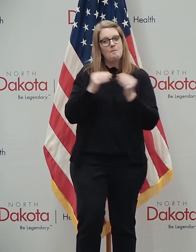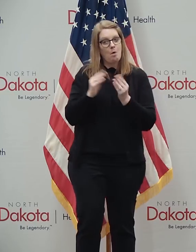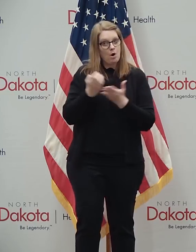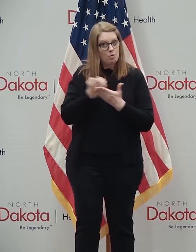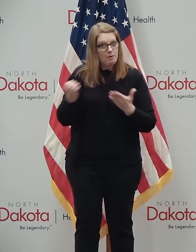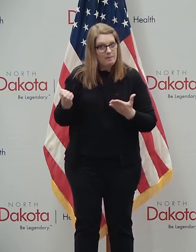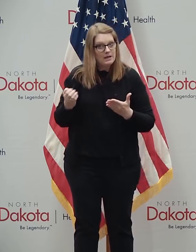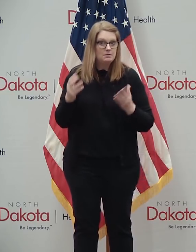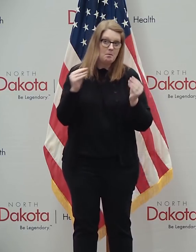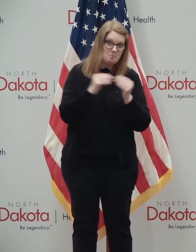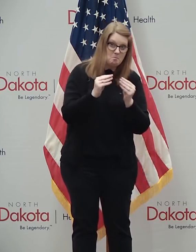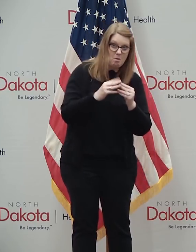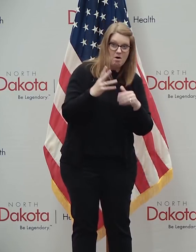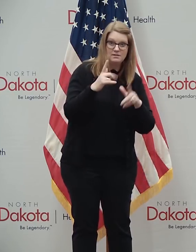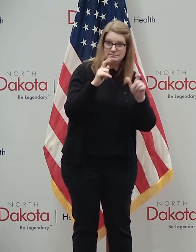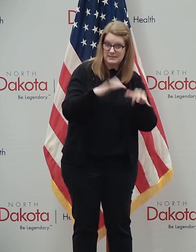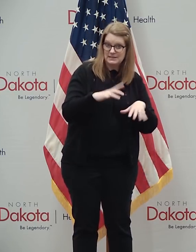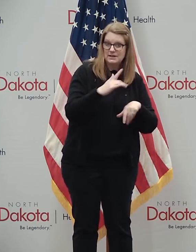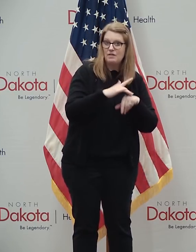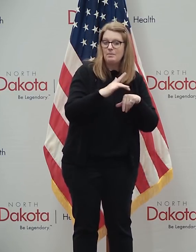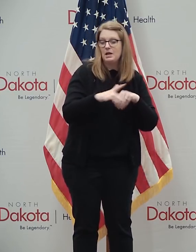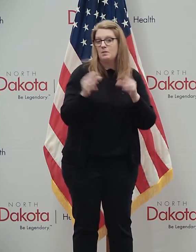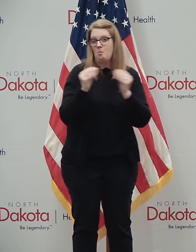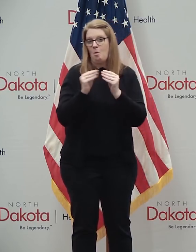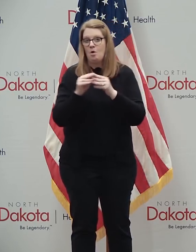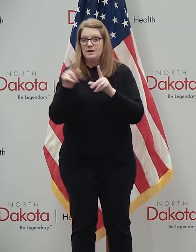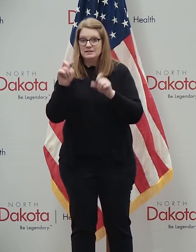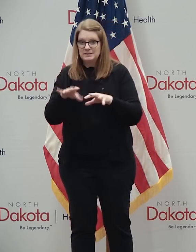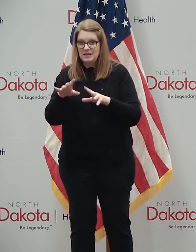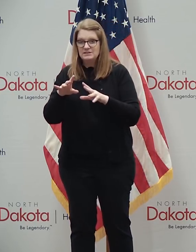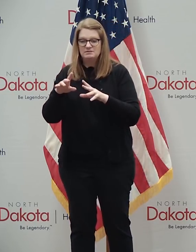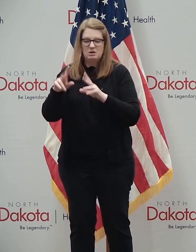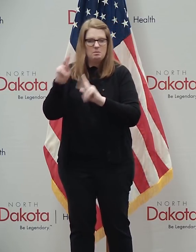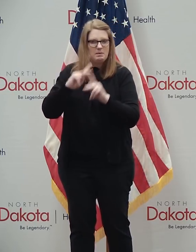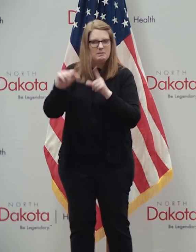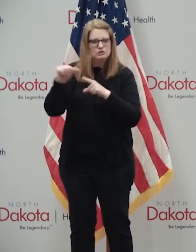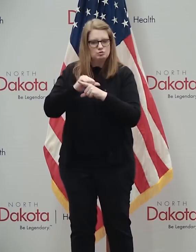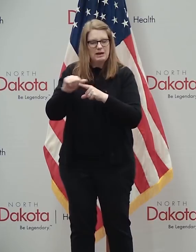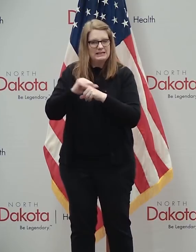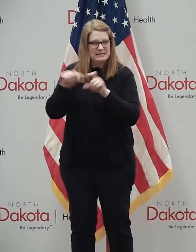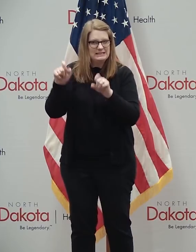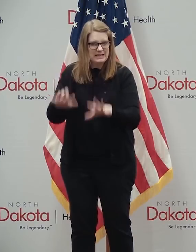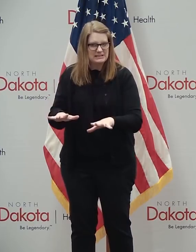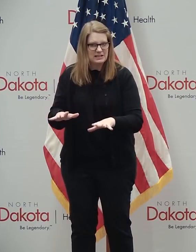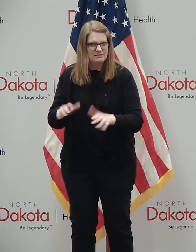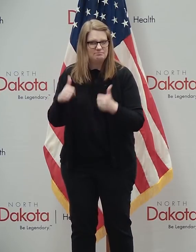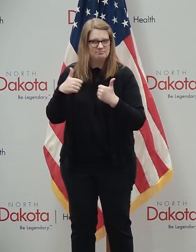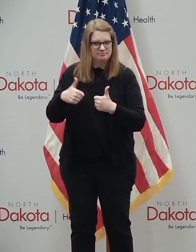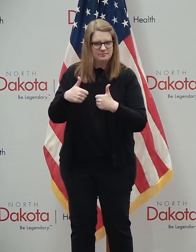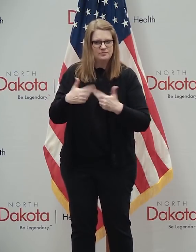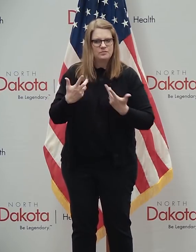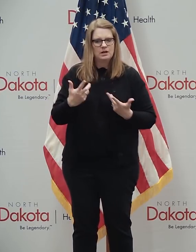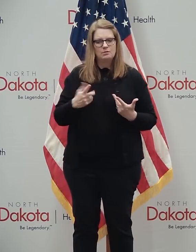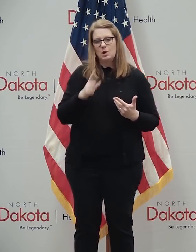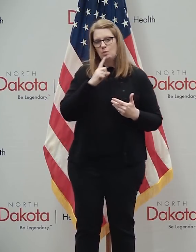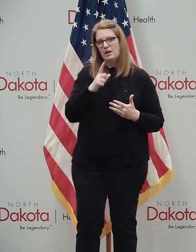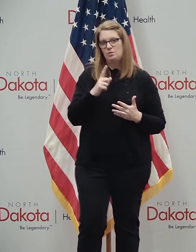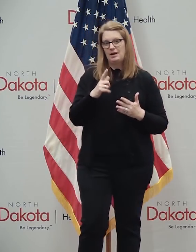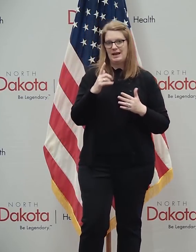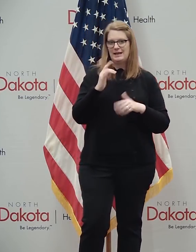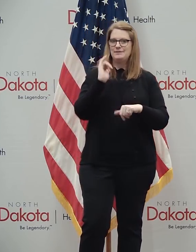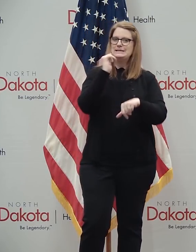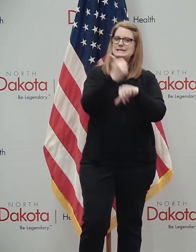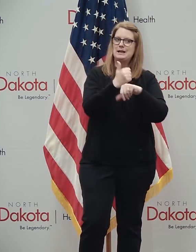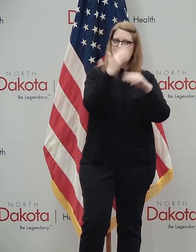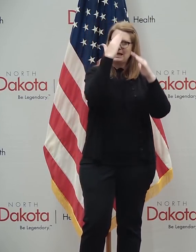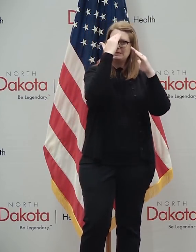more capacity, more people trained, we'll have a little bit of buffer, and hopefully we can, again, you want to set expectations then exceed them, not set